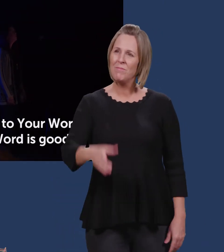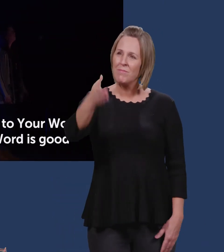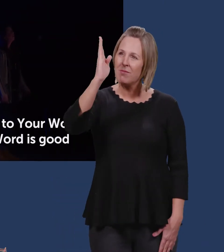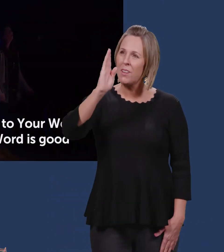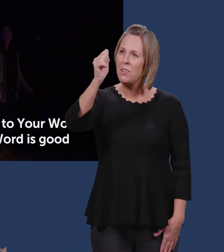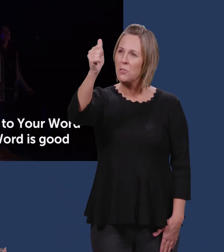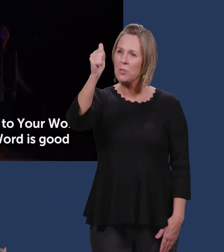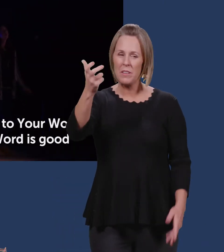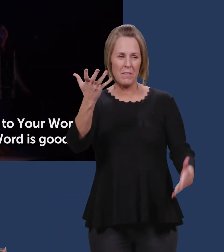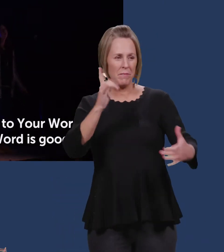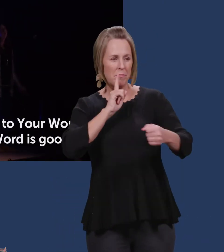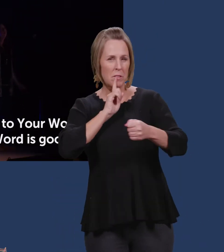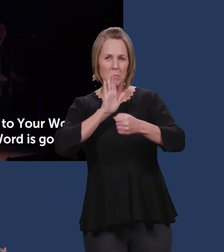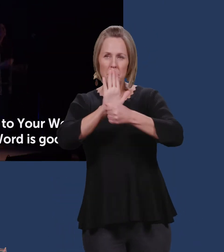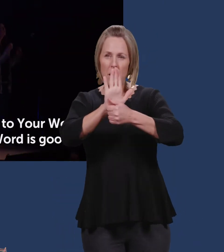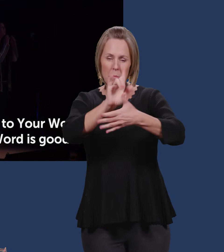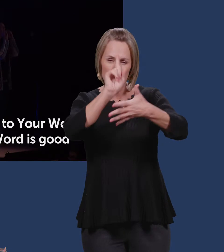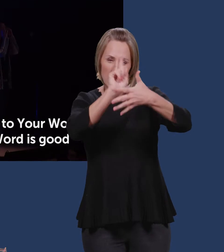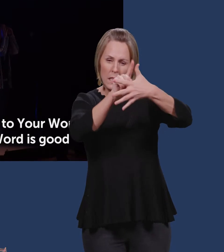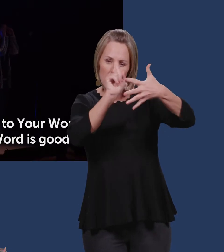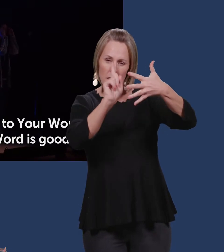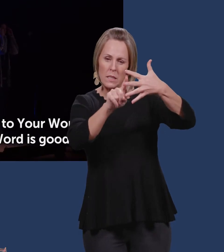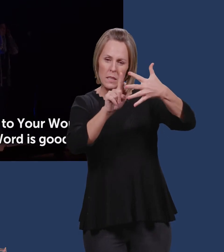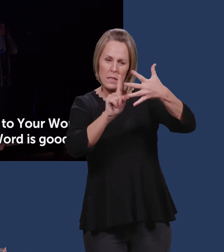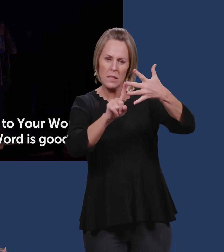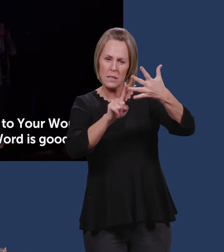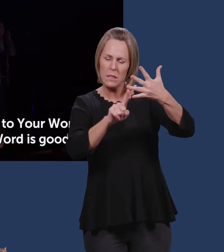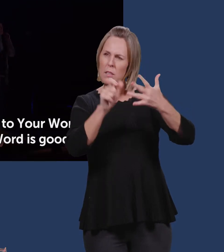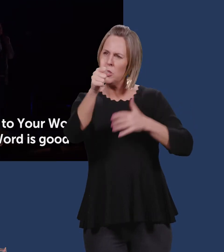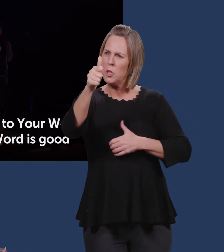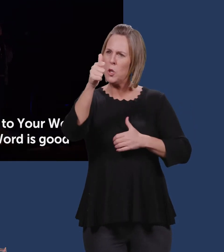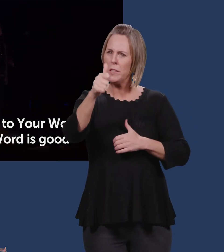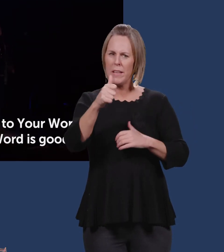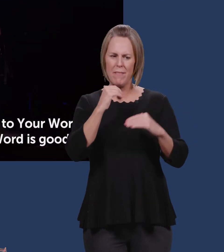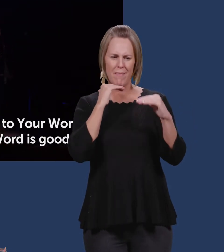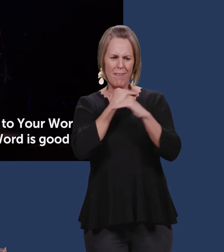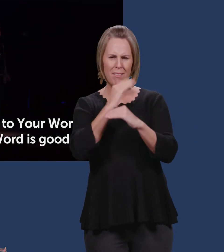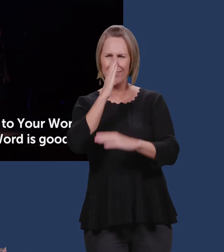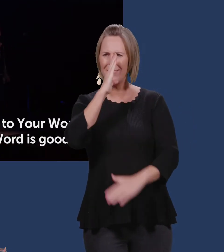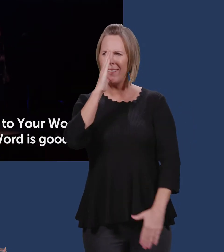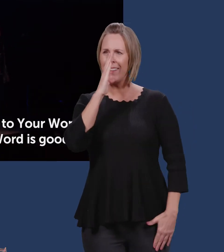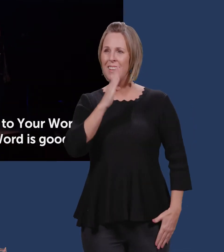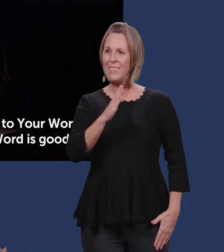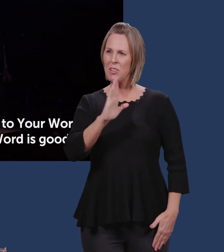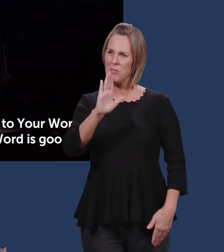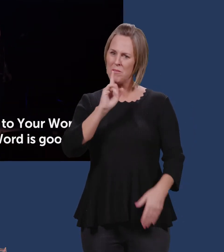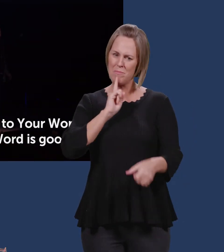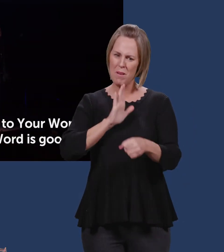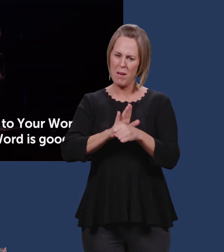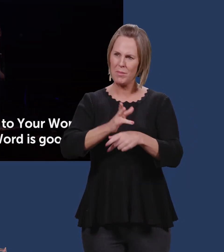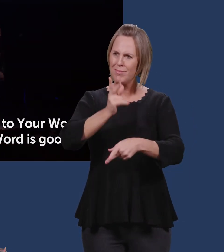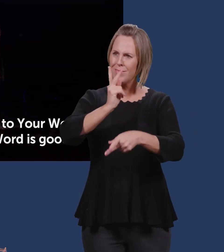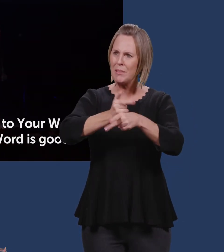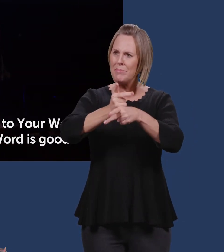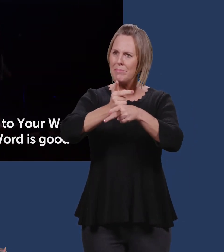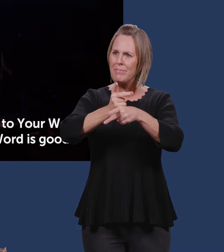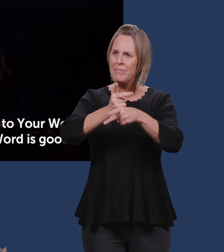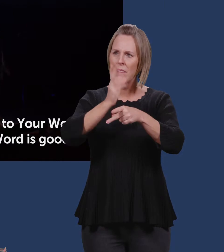You always hold true to your word. The truth of your word is